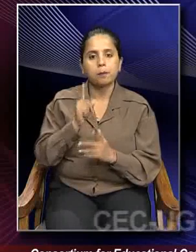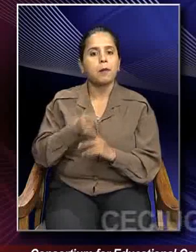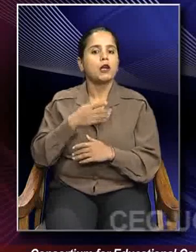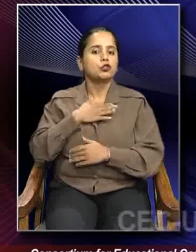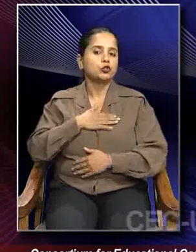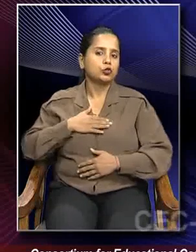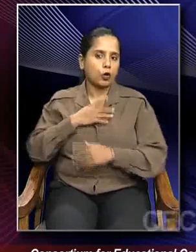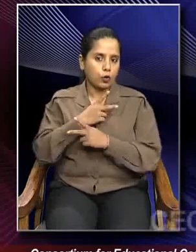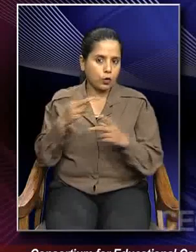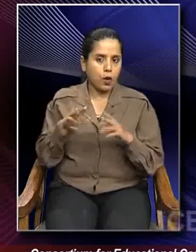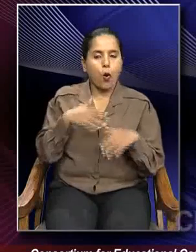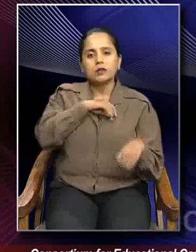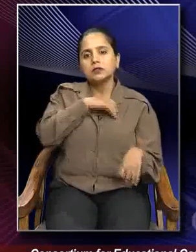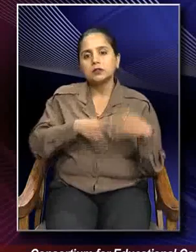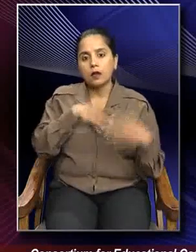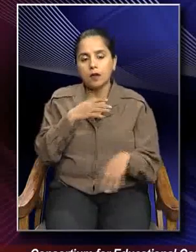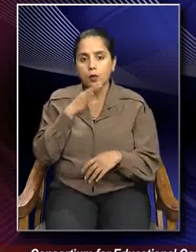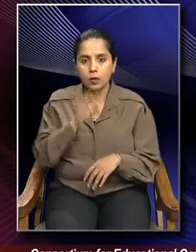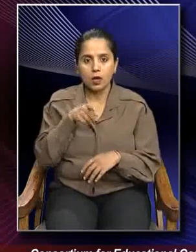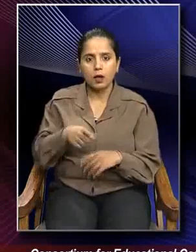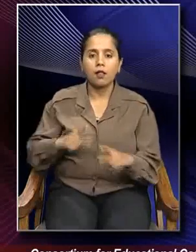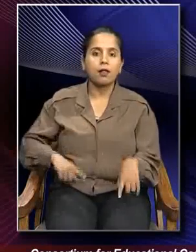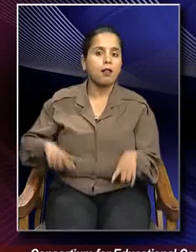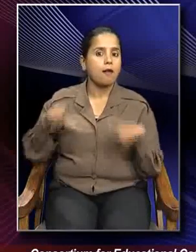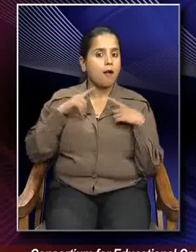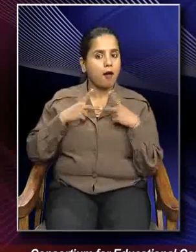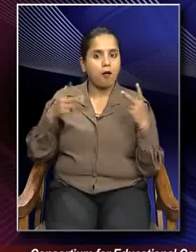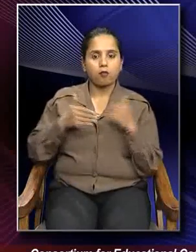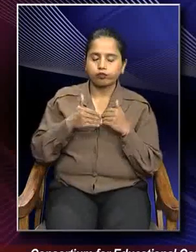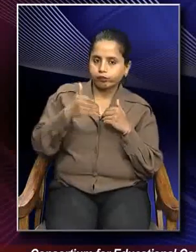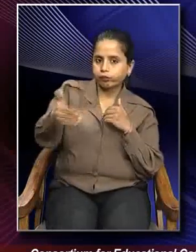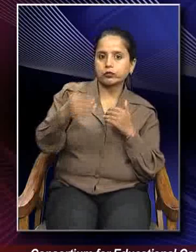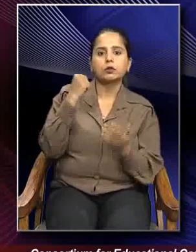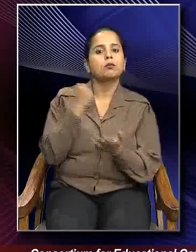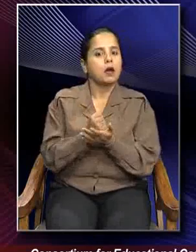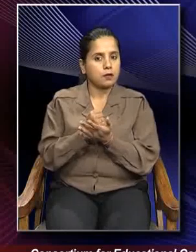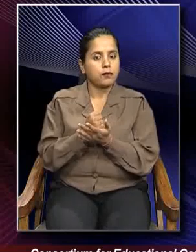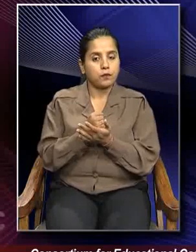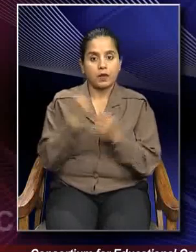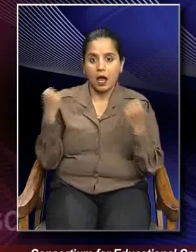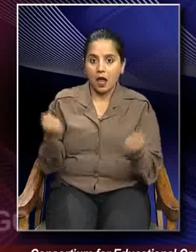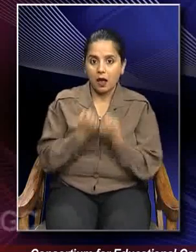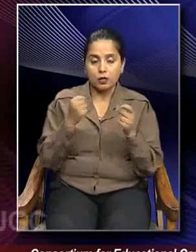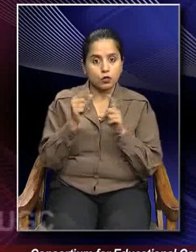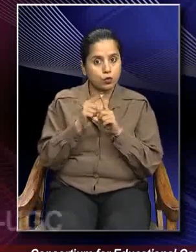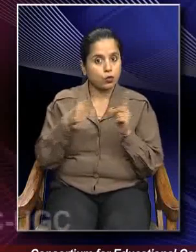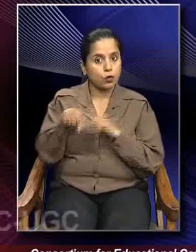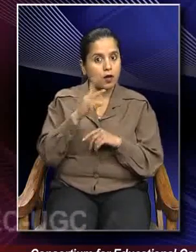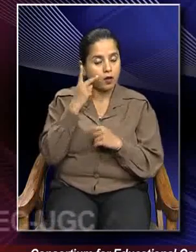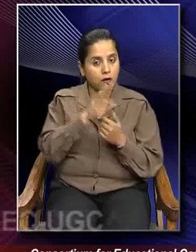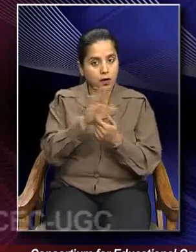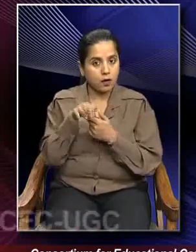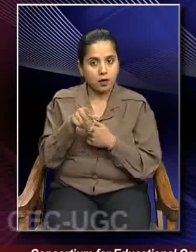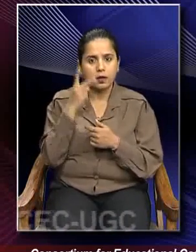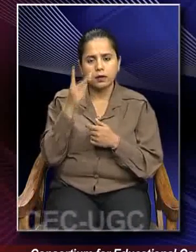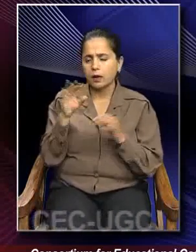enjoyed or suffered in the life beyond. Action performed here produce an